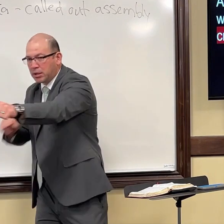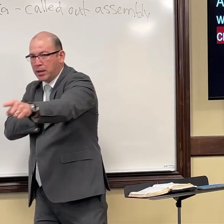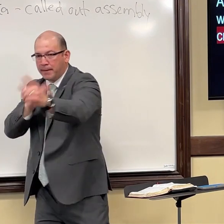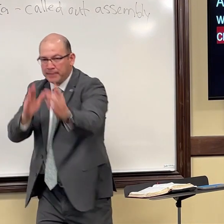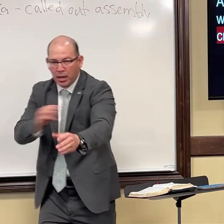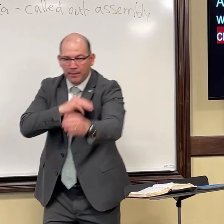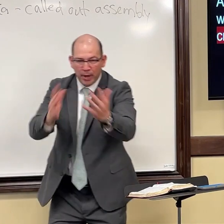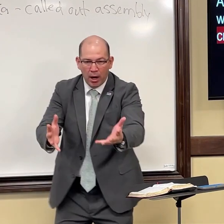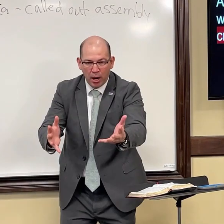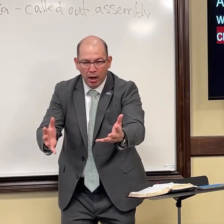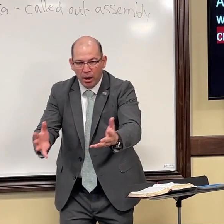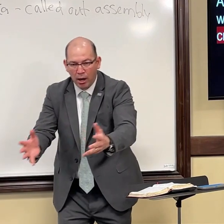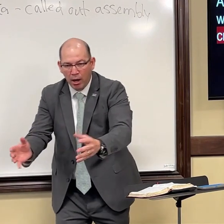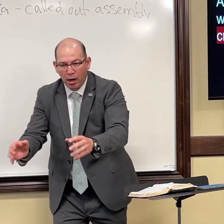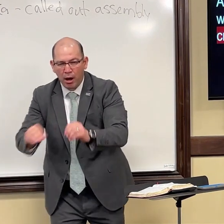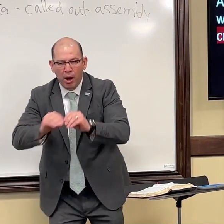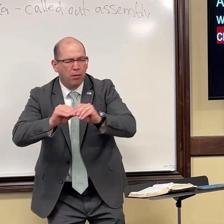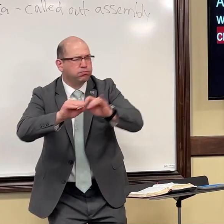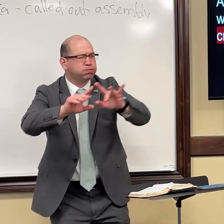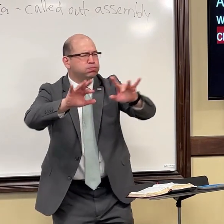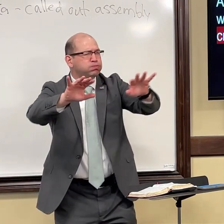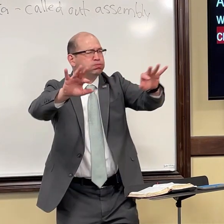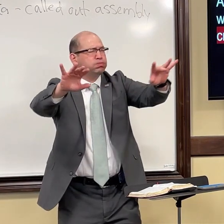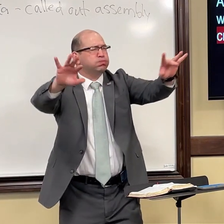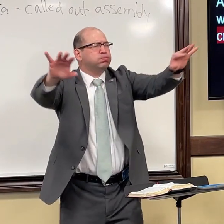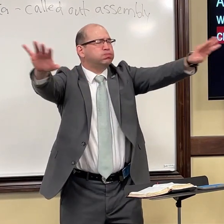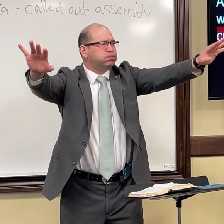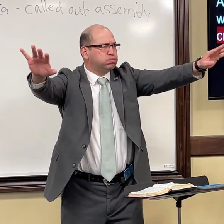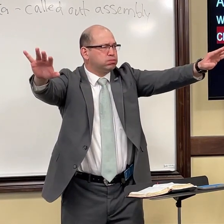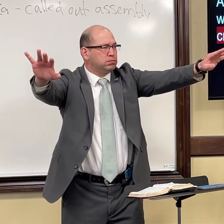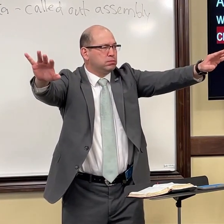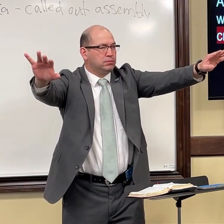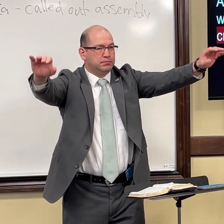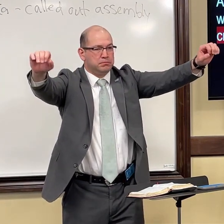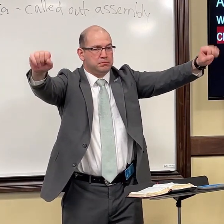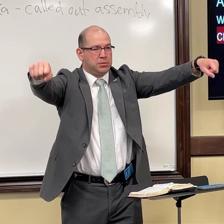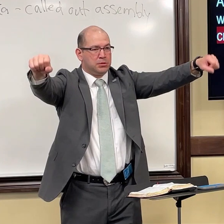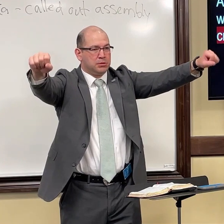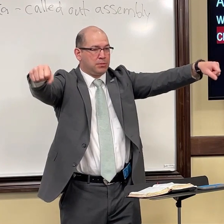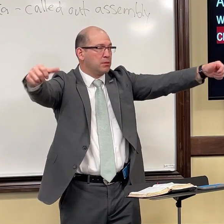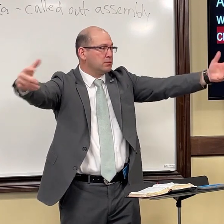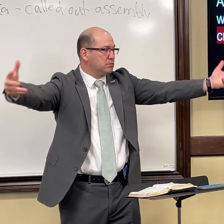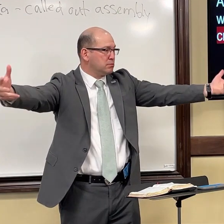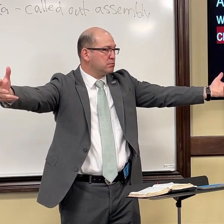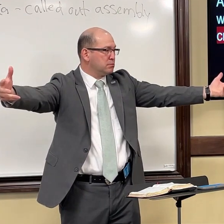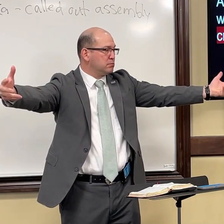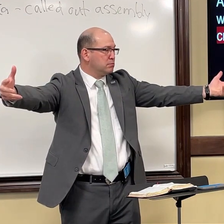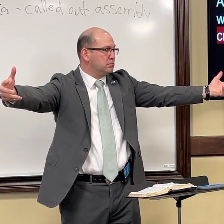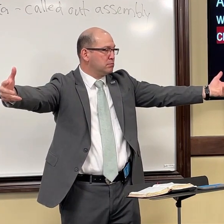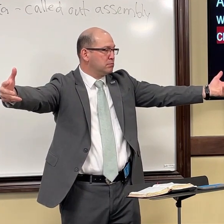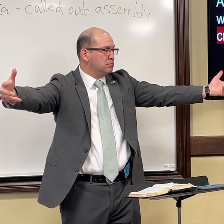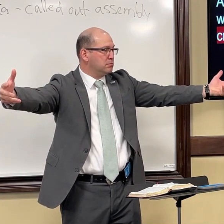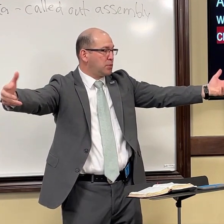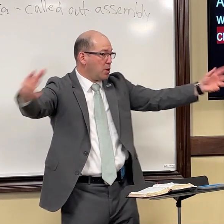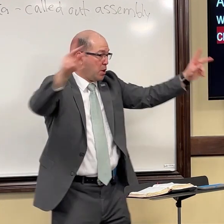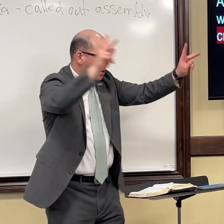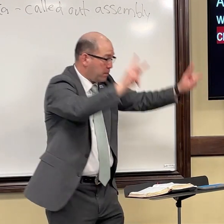you know, people, you know, becoming missionaries and going to far regions, working together, it